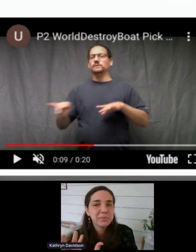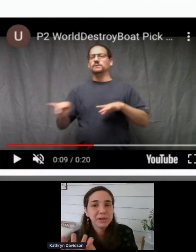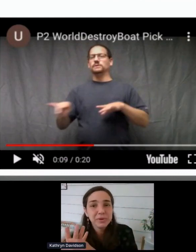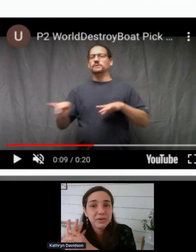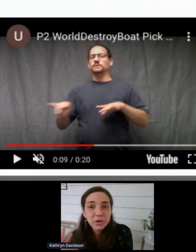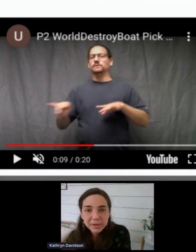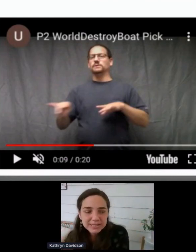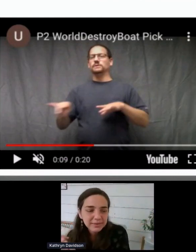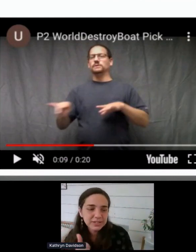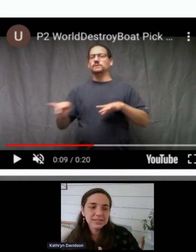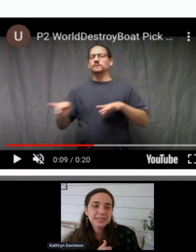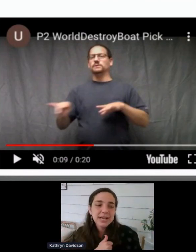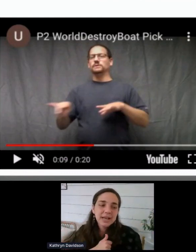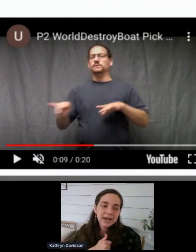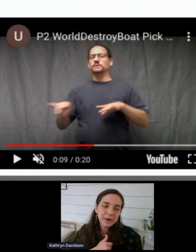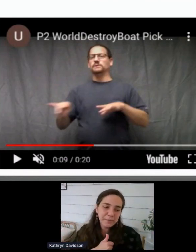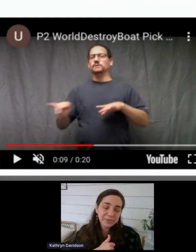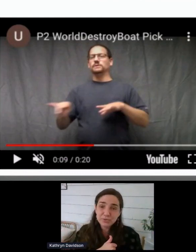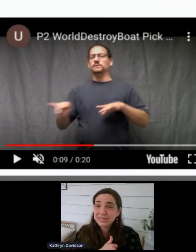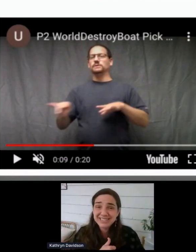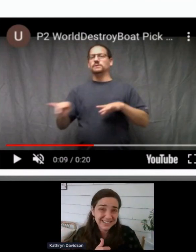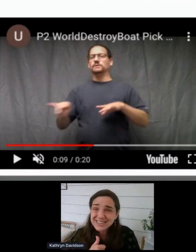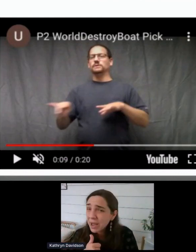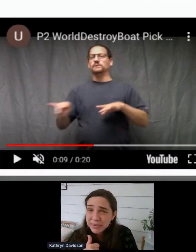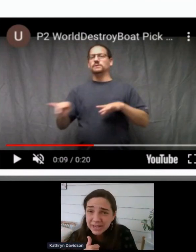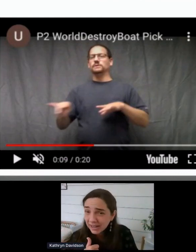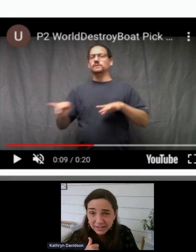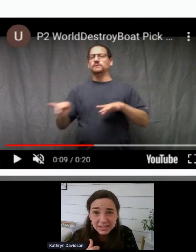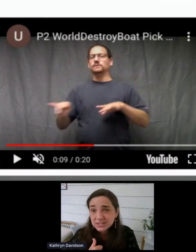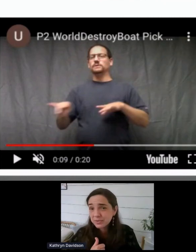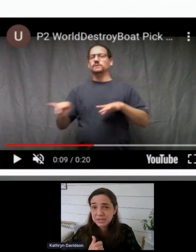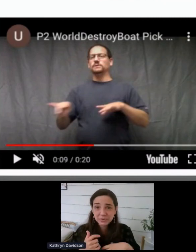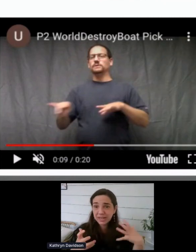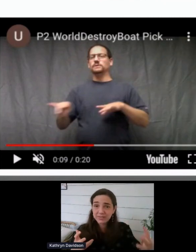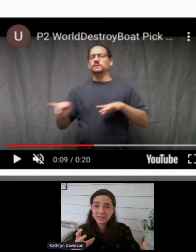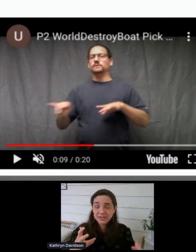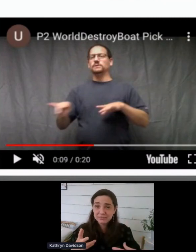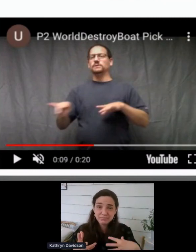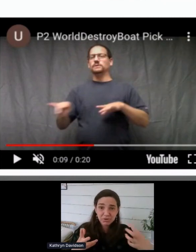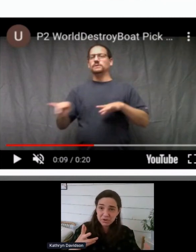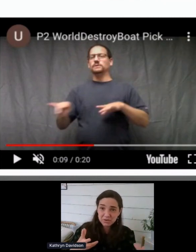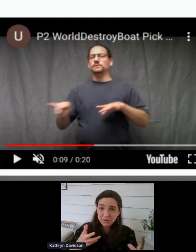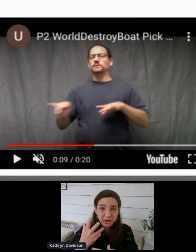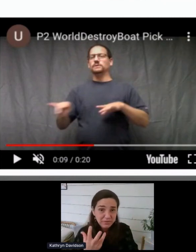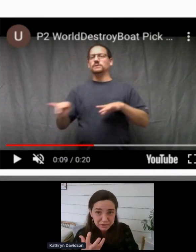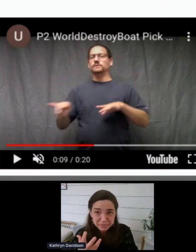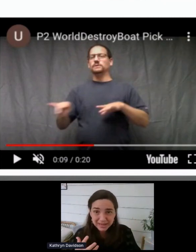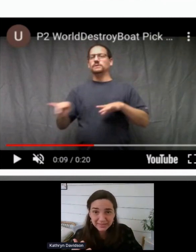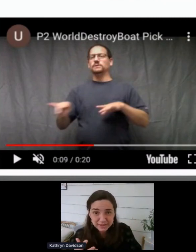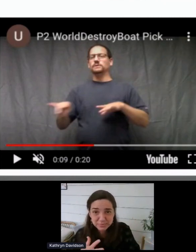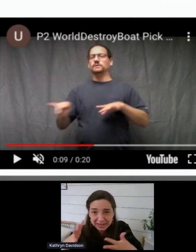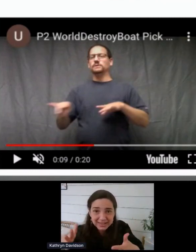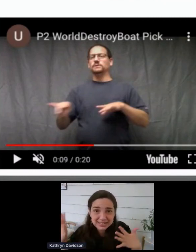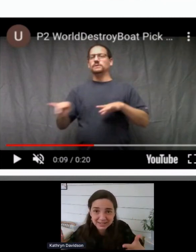might be familiar with in Romance languages. This really doesn't happen in English, so we don't really have a pronoun going on a verb in English, but it is a